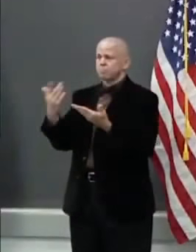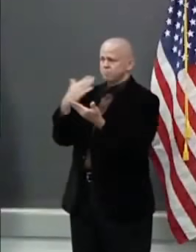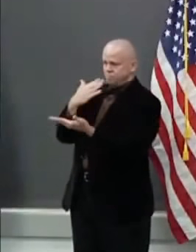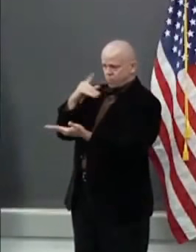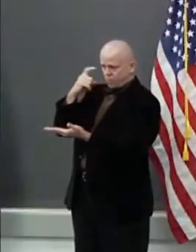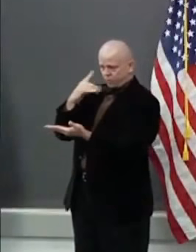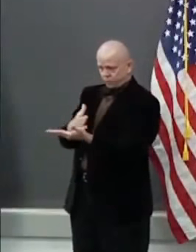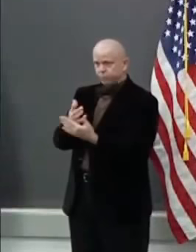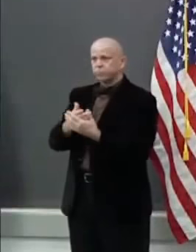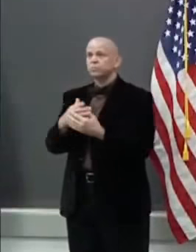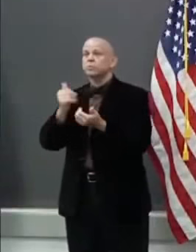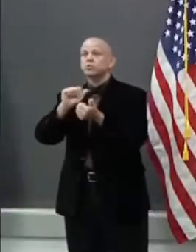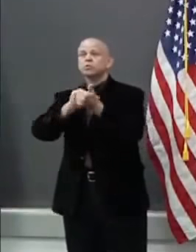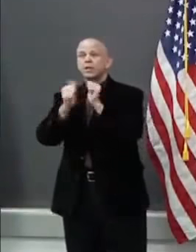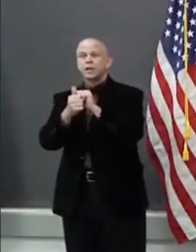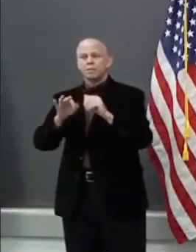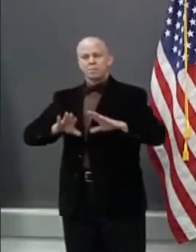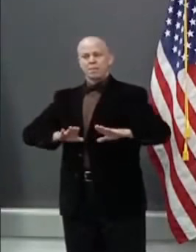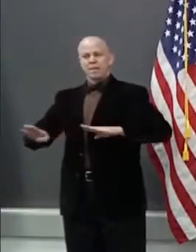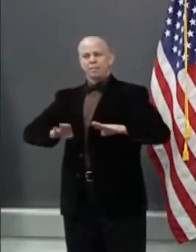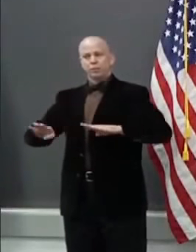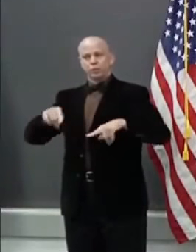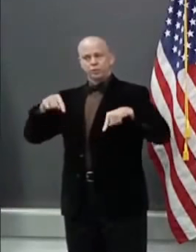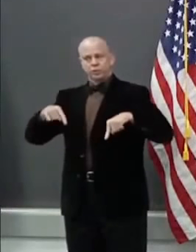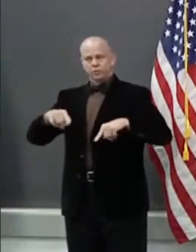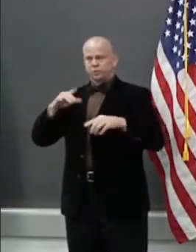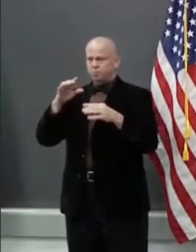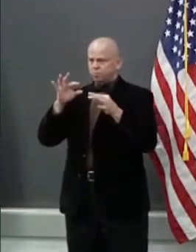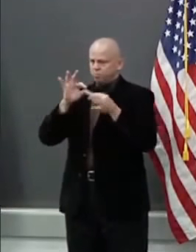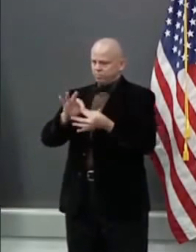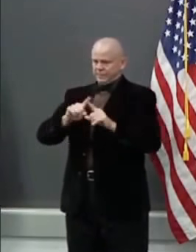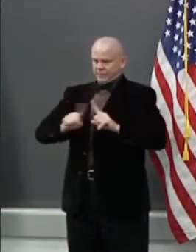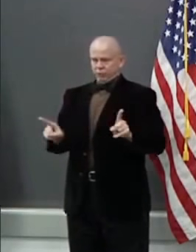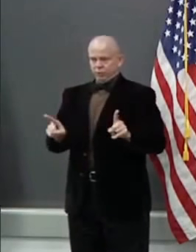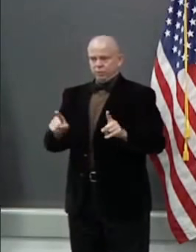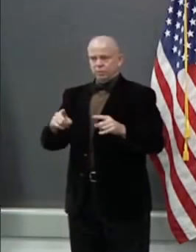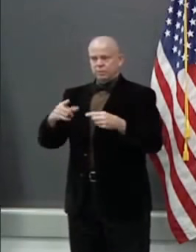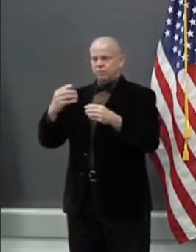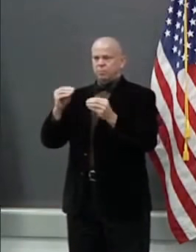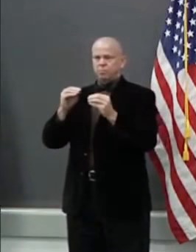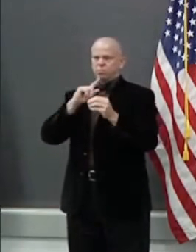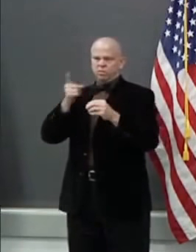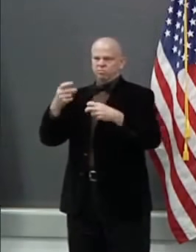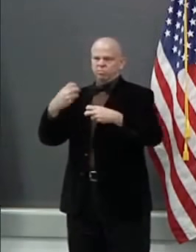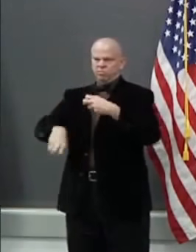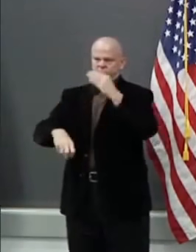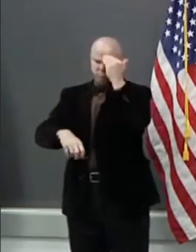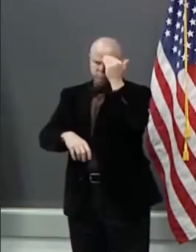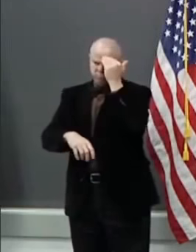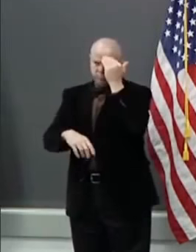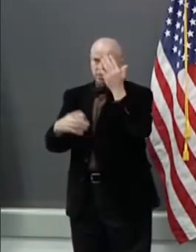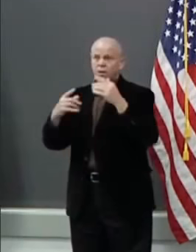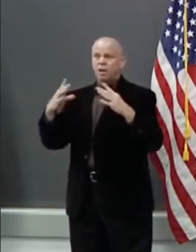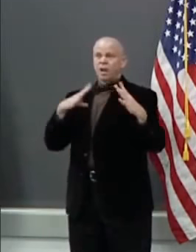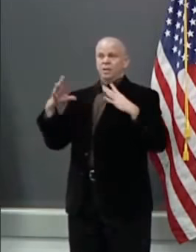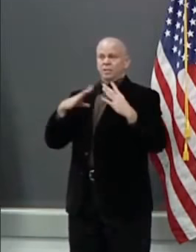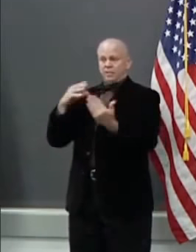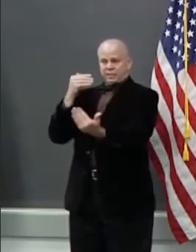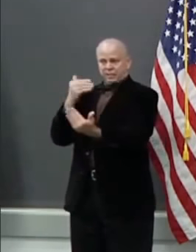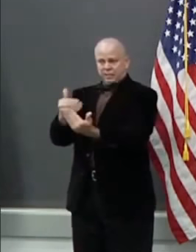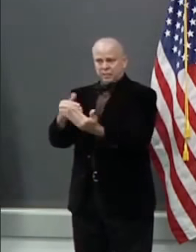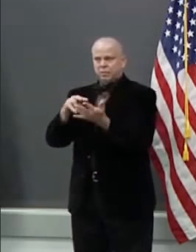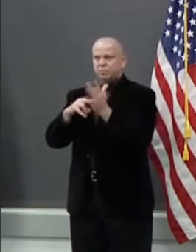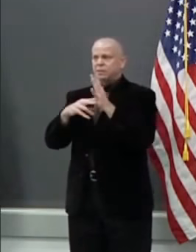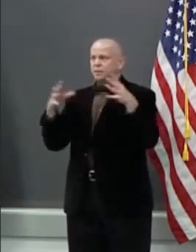behavior is very difficult, especially around this time of holidays and when we're moving inside. We've been dealing with this virus on